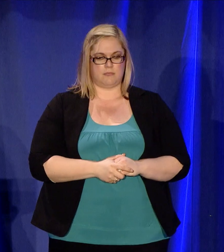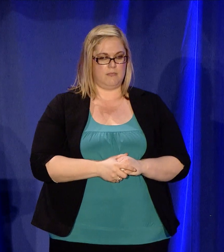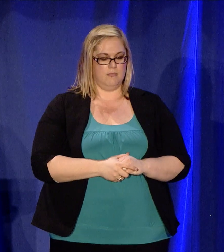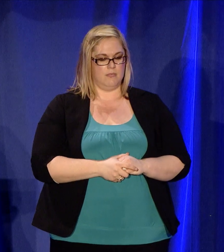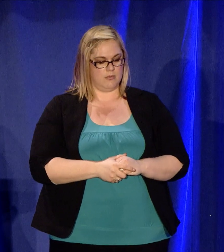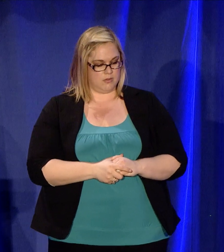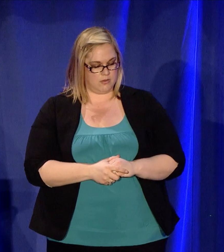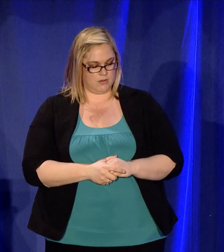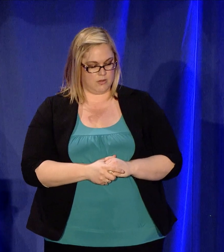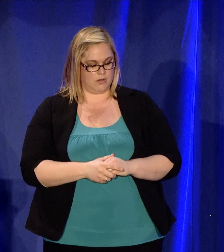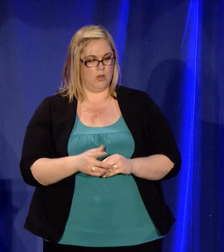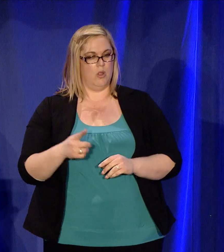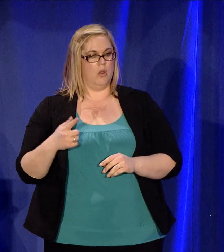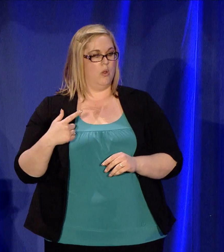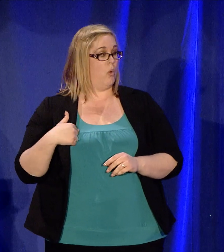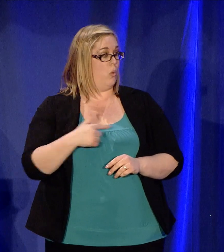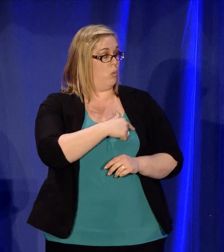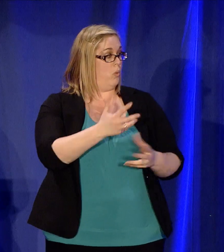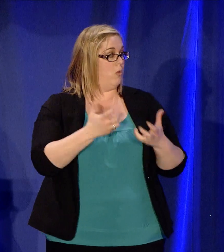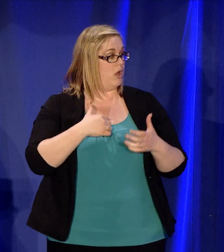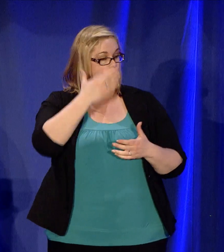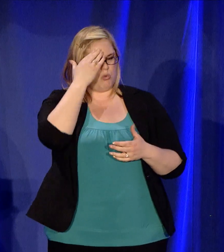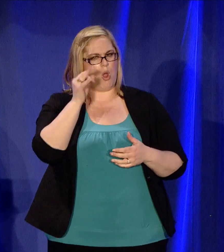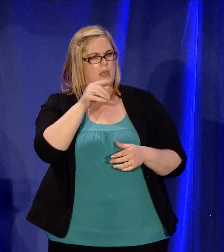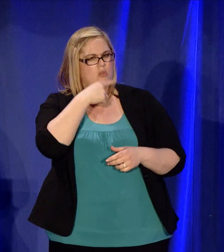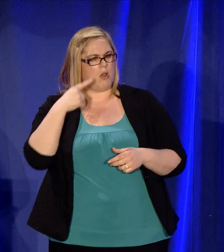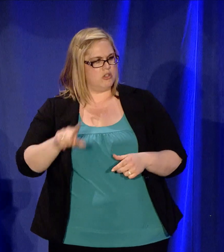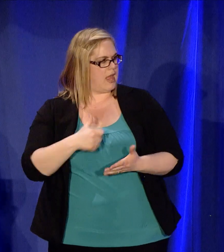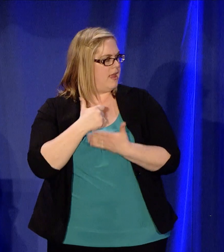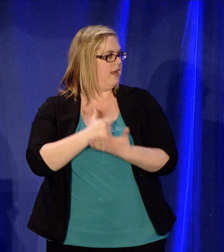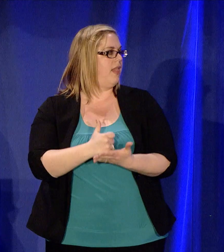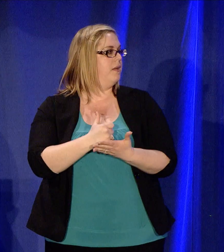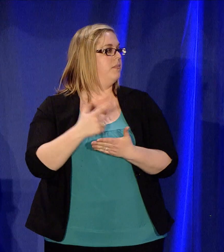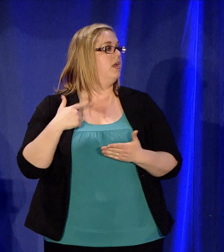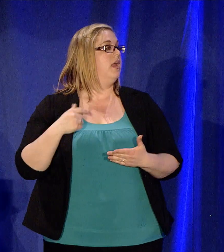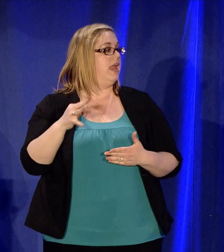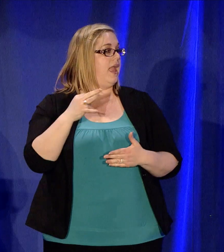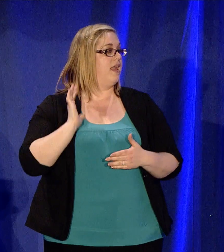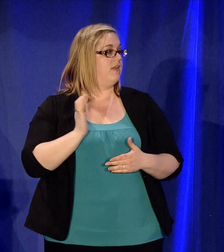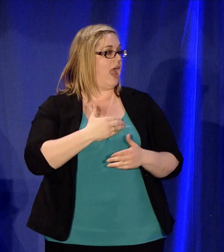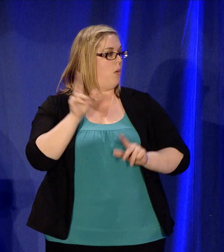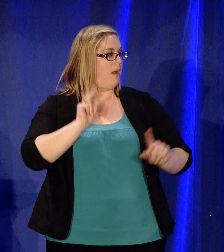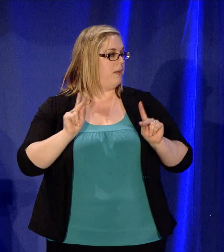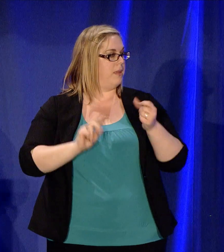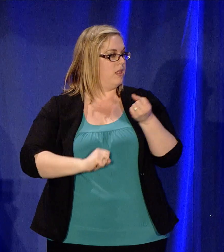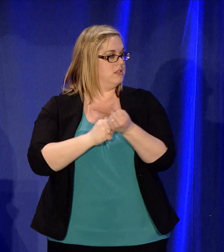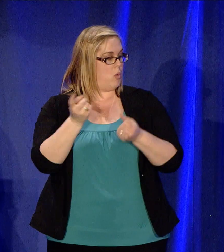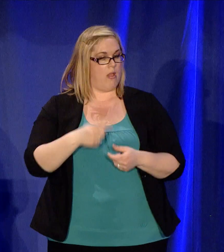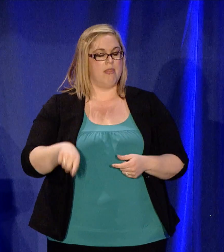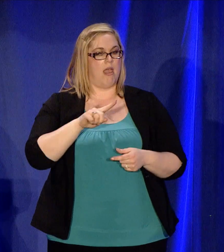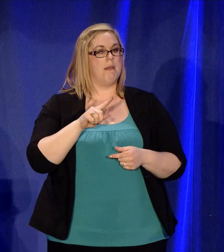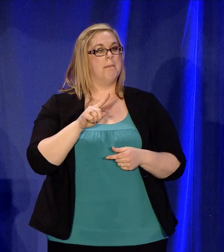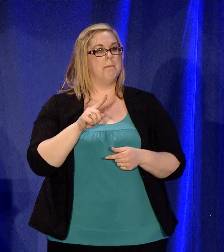We want to know whether the Russians had help, whether any U.S. persons coordinated or colluded in any way that would make